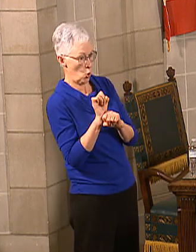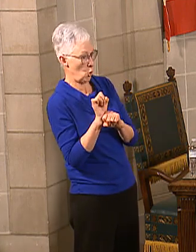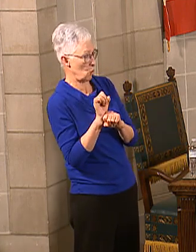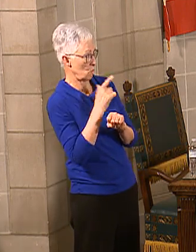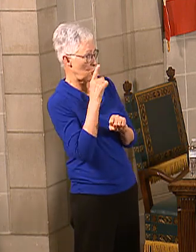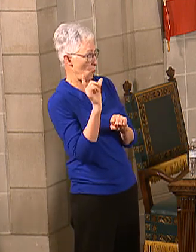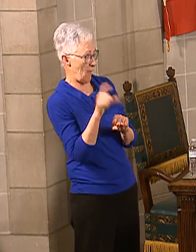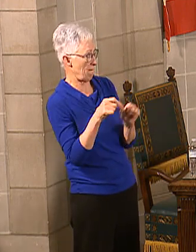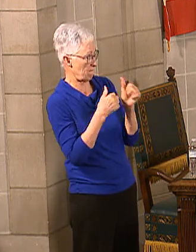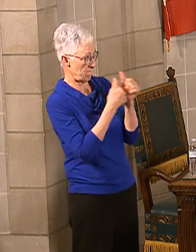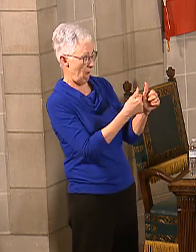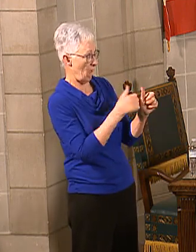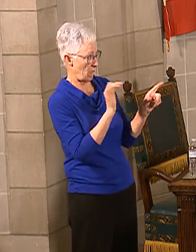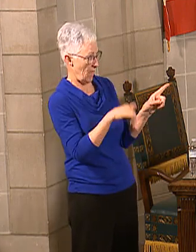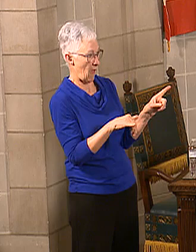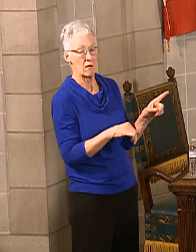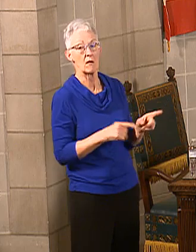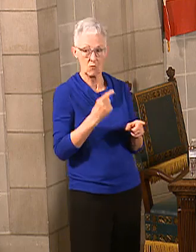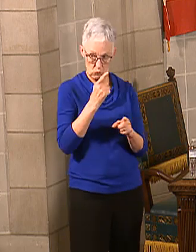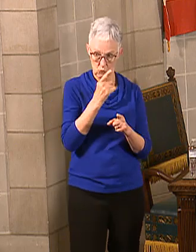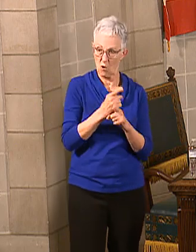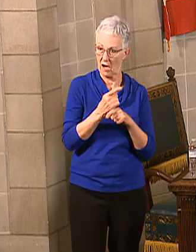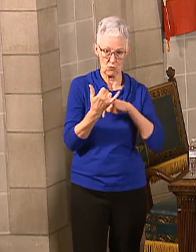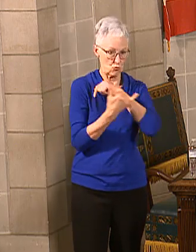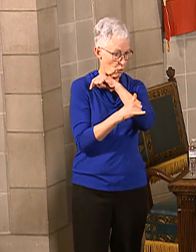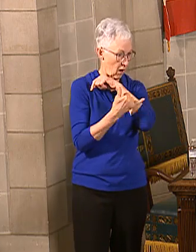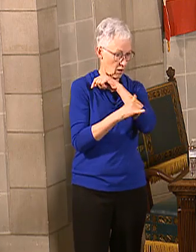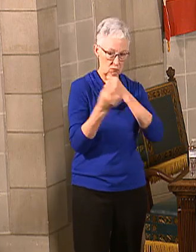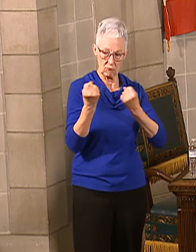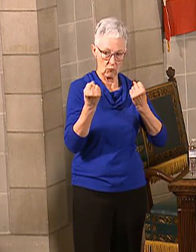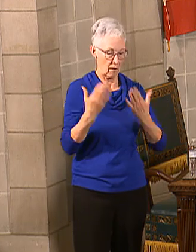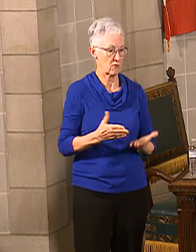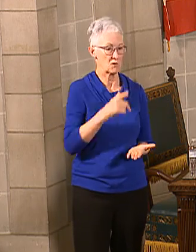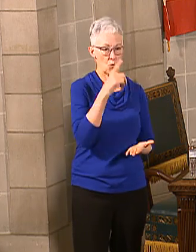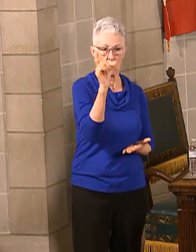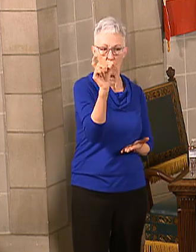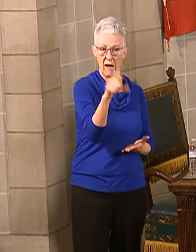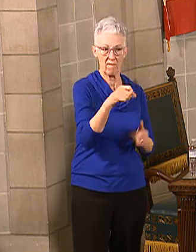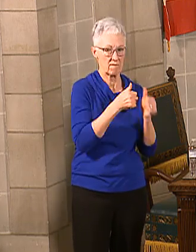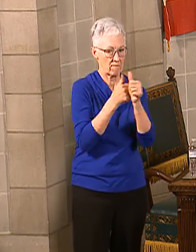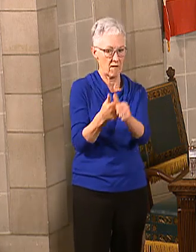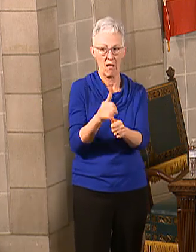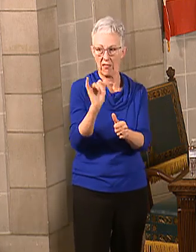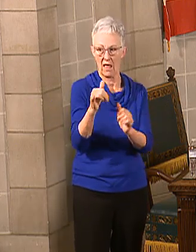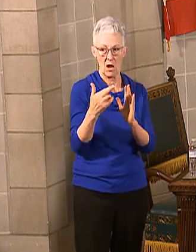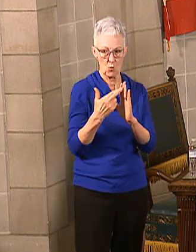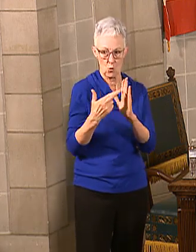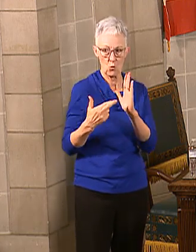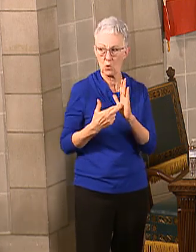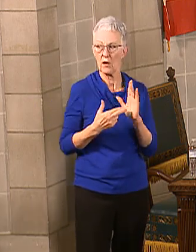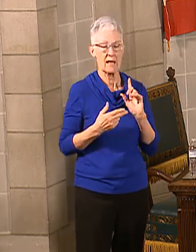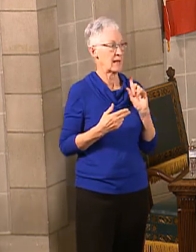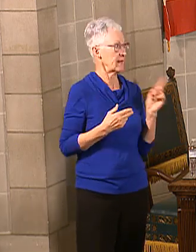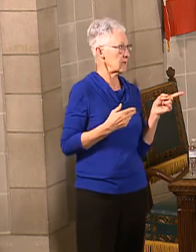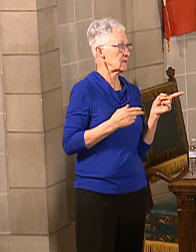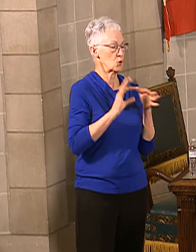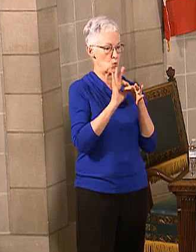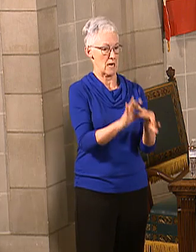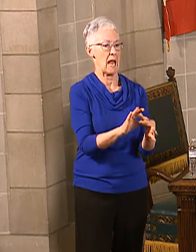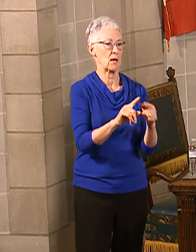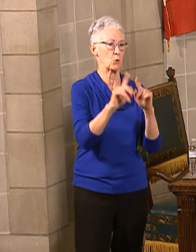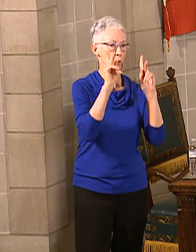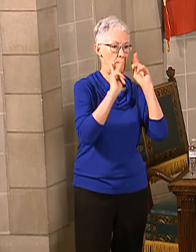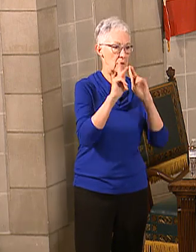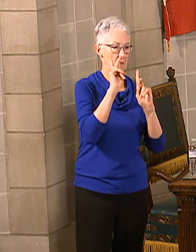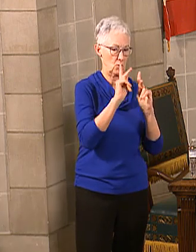same category. So again, if you're a trucker, you do not need to quarantine for 14 days every time you drive back into the state of Nebraska. This is specifically about people who are, those